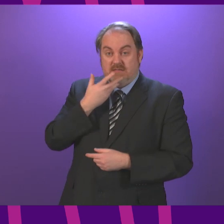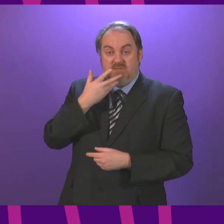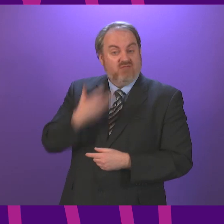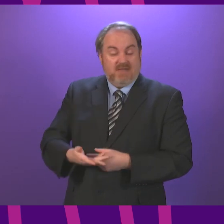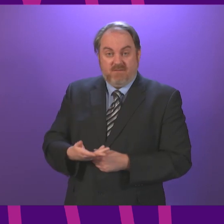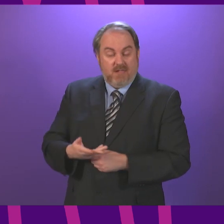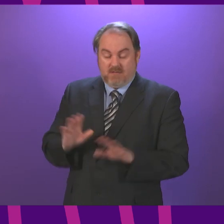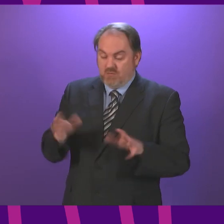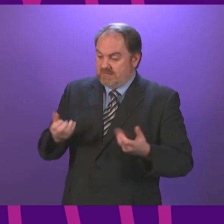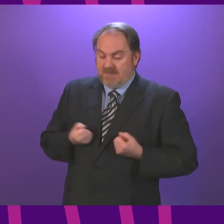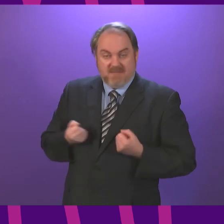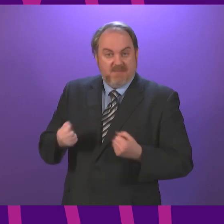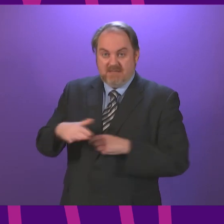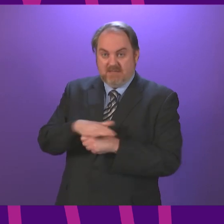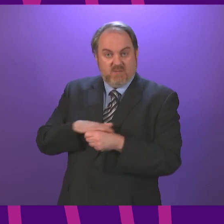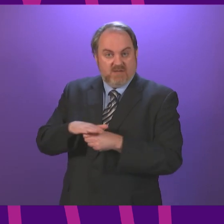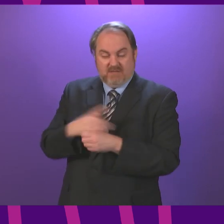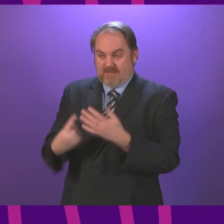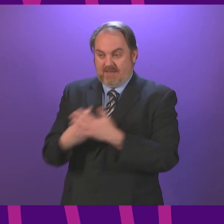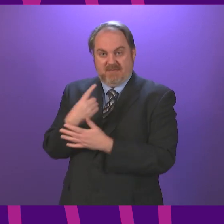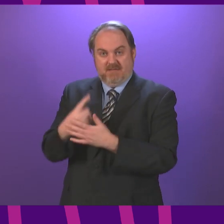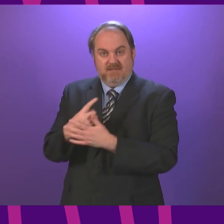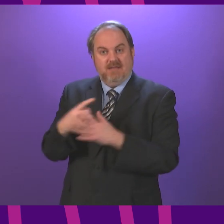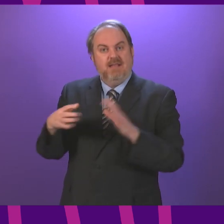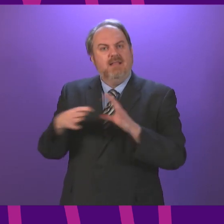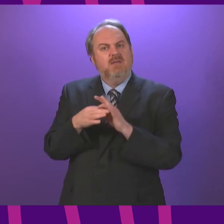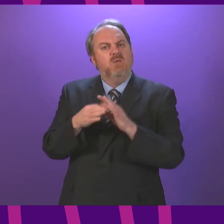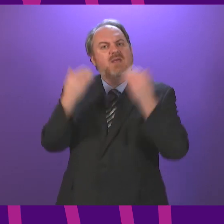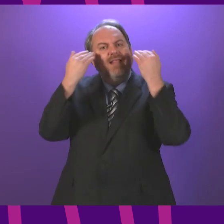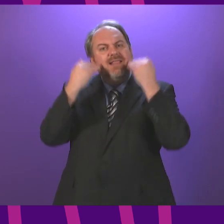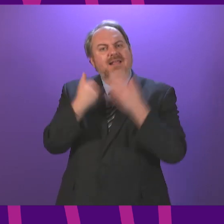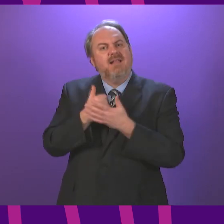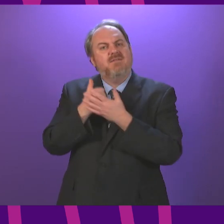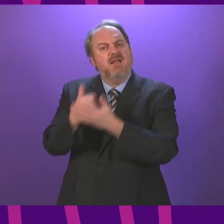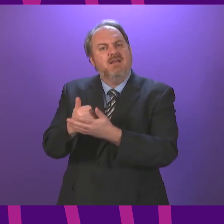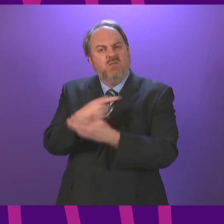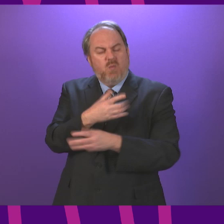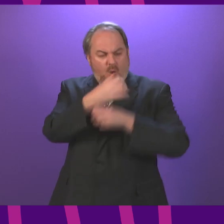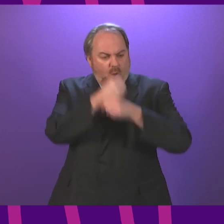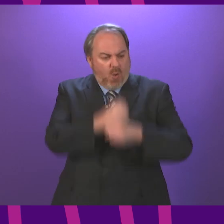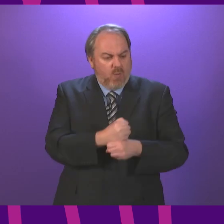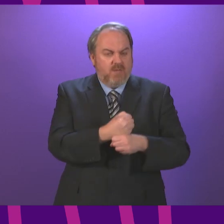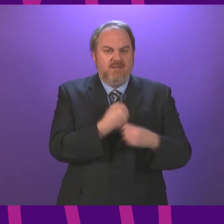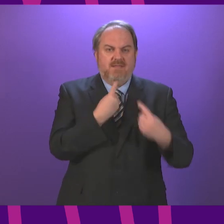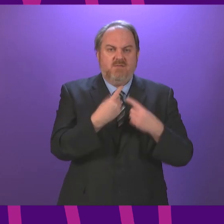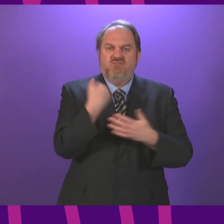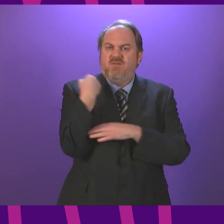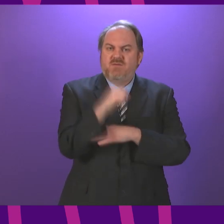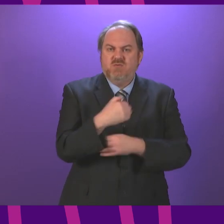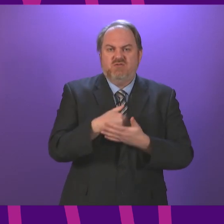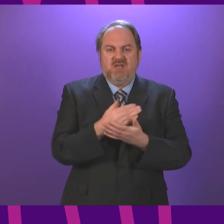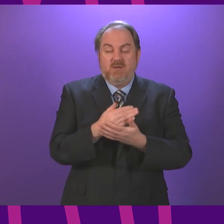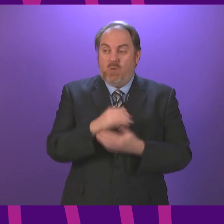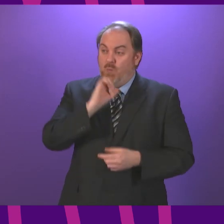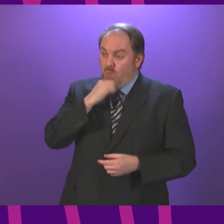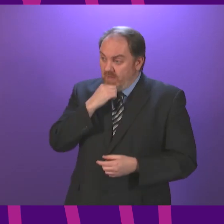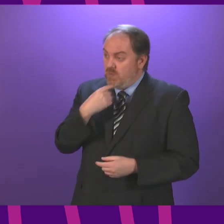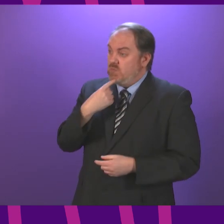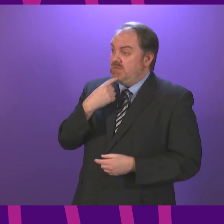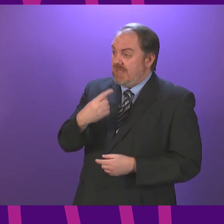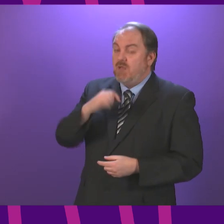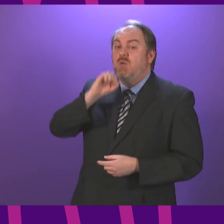situation we have had with the legal advice cannot be repeated with a Hamilton report. can the first minister give the people of